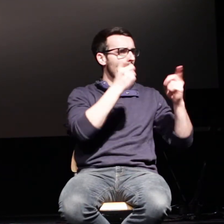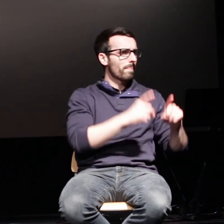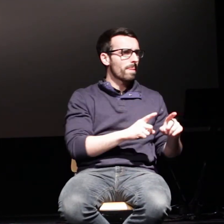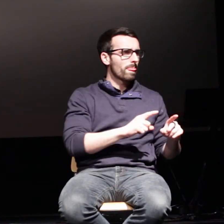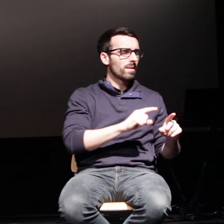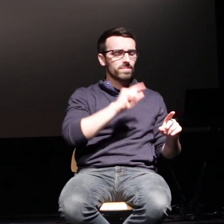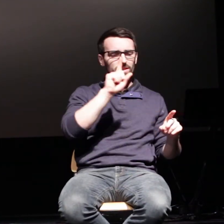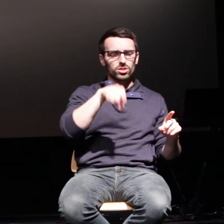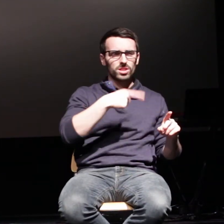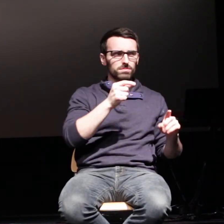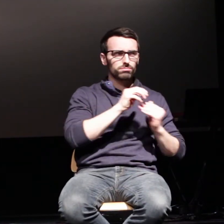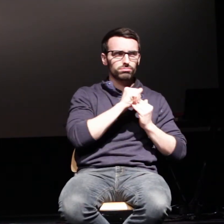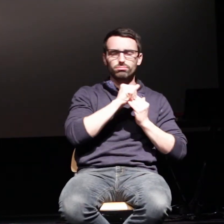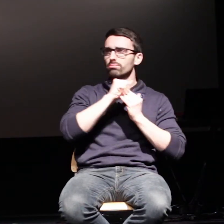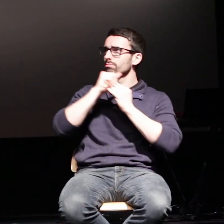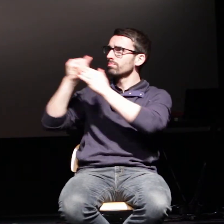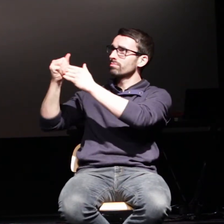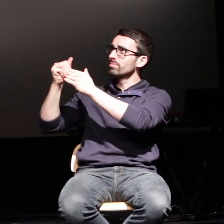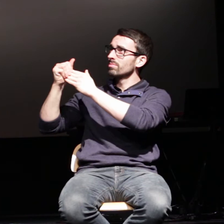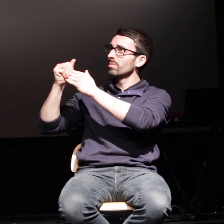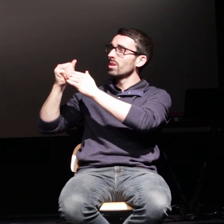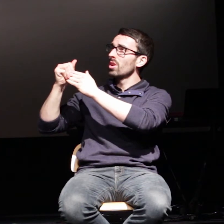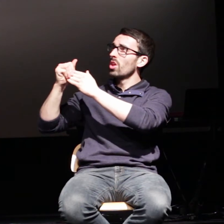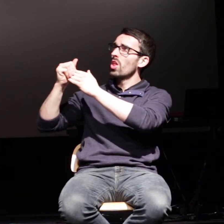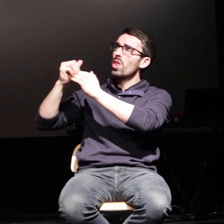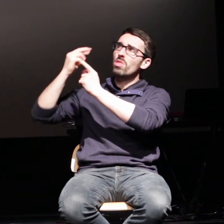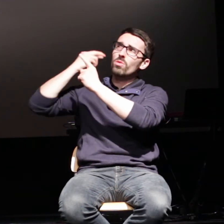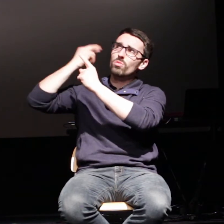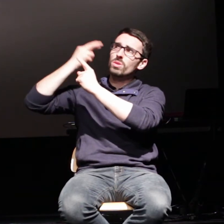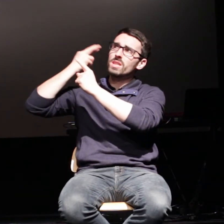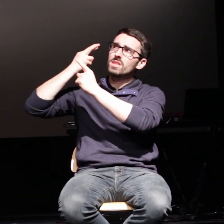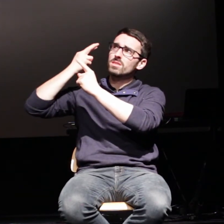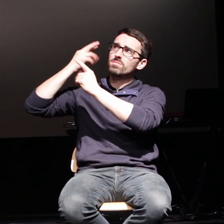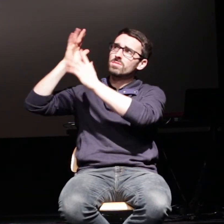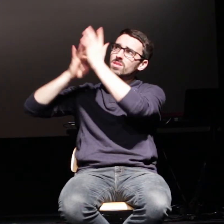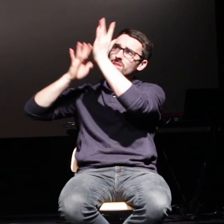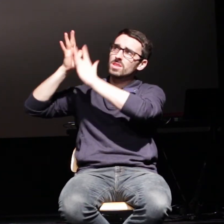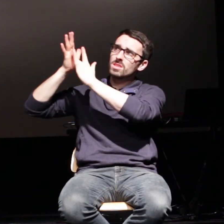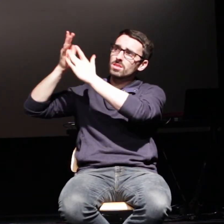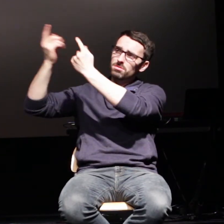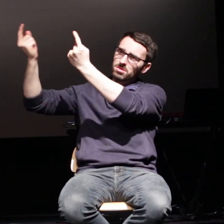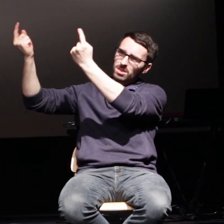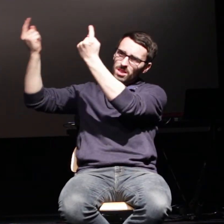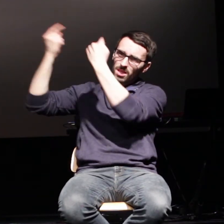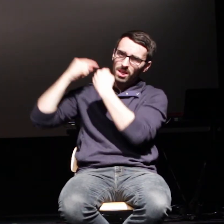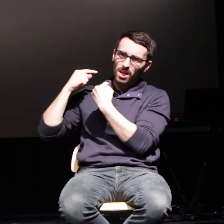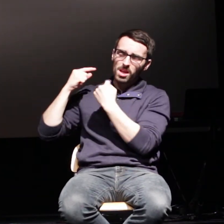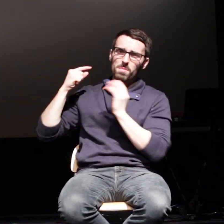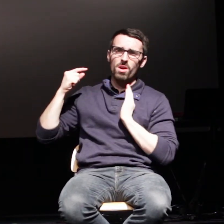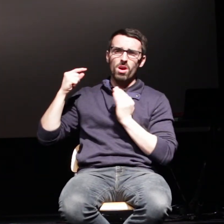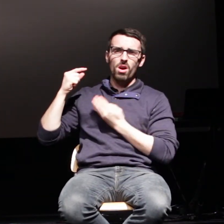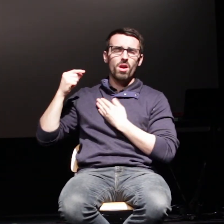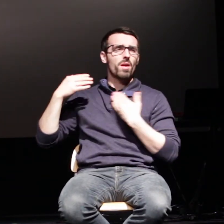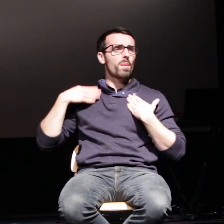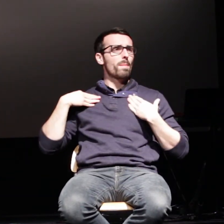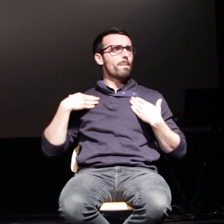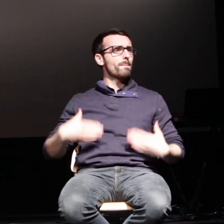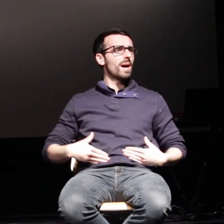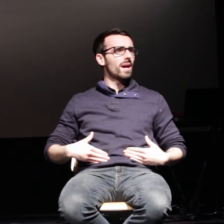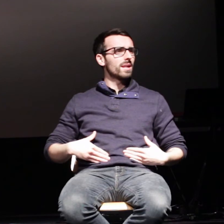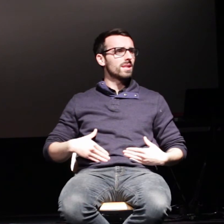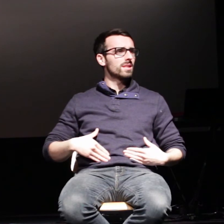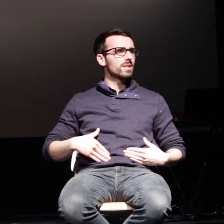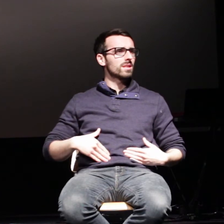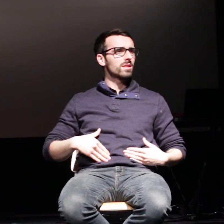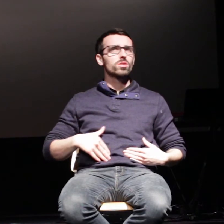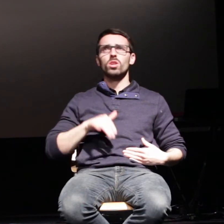It's pointing toward the ultimate reason he came. Our physical bodies are a tent. That's what one of